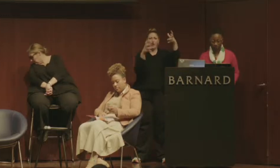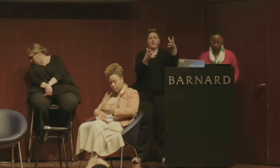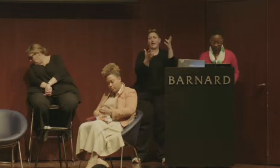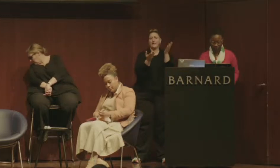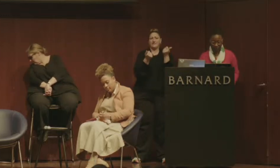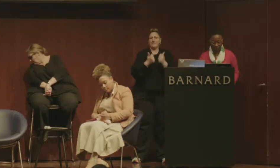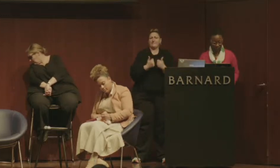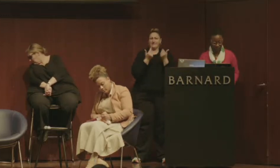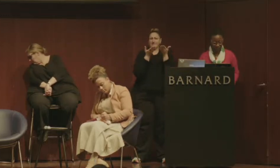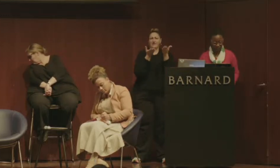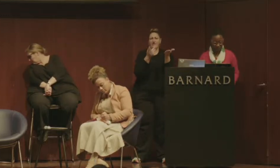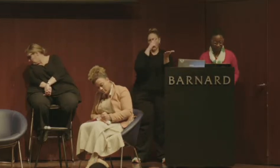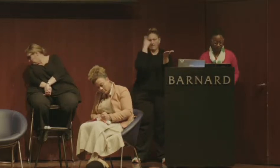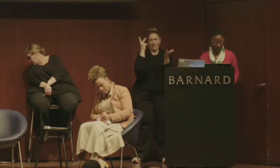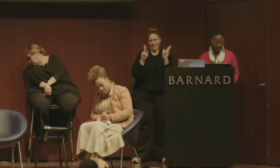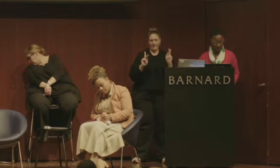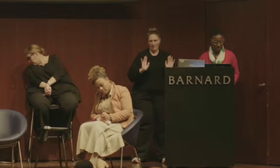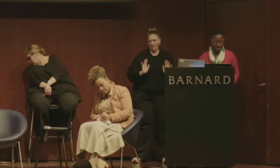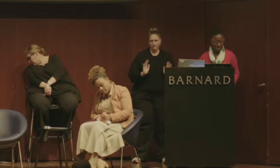there for Black people.